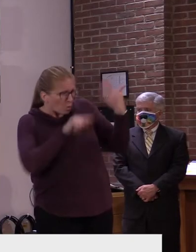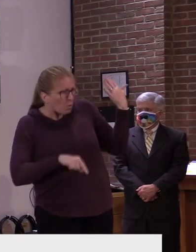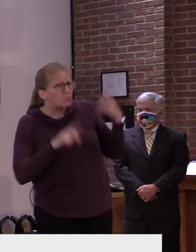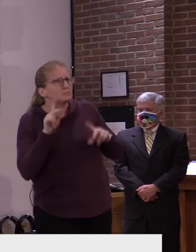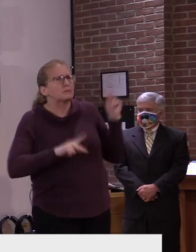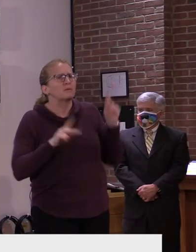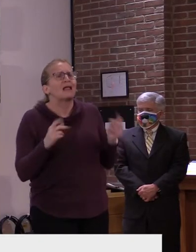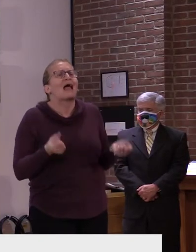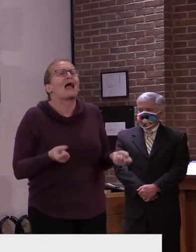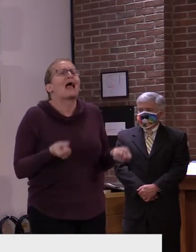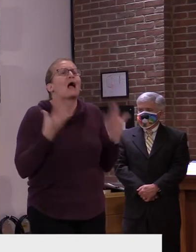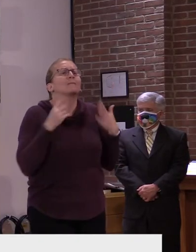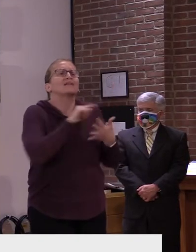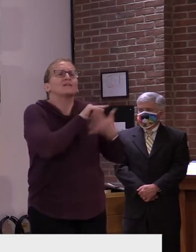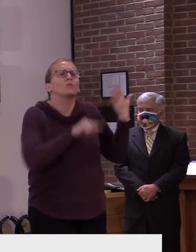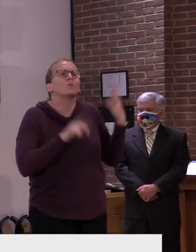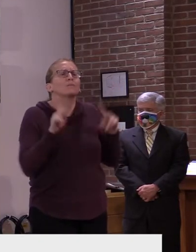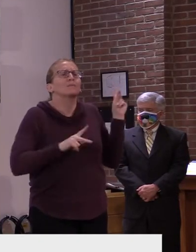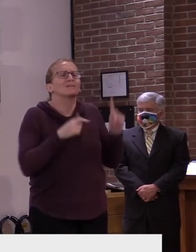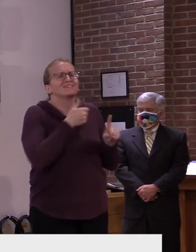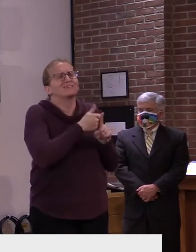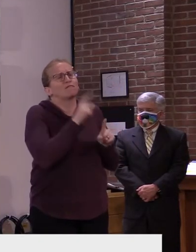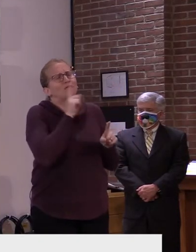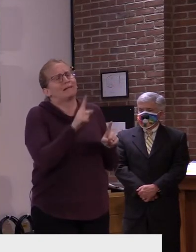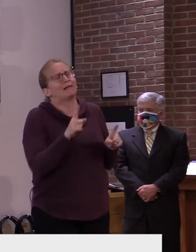I'll let Dr. Levine try and answer that.